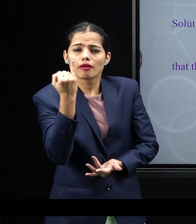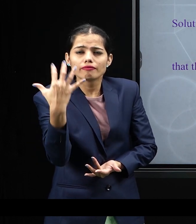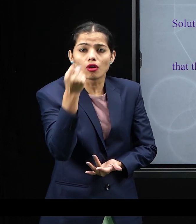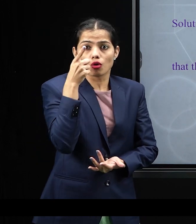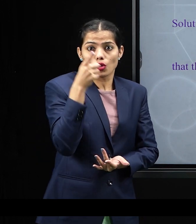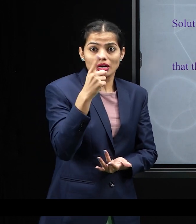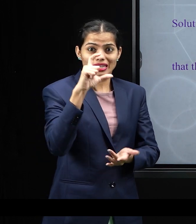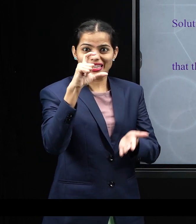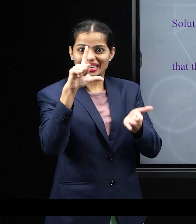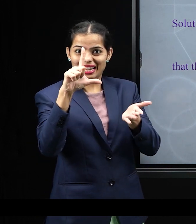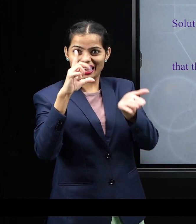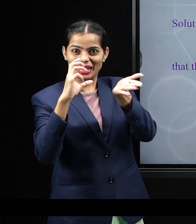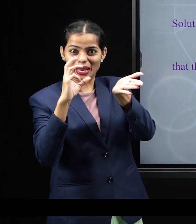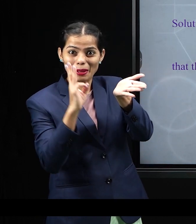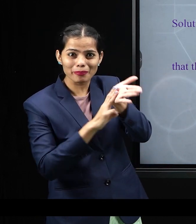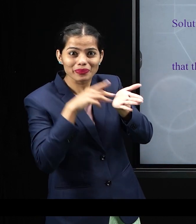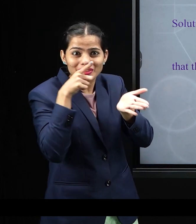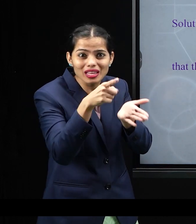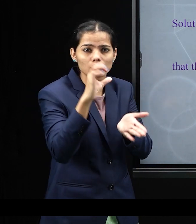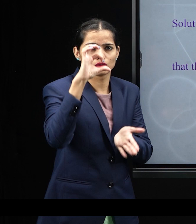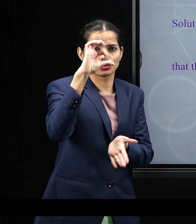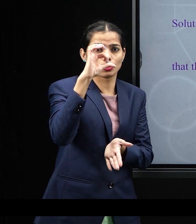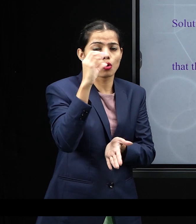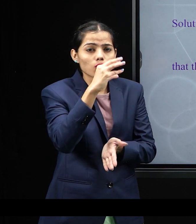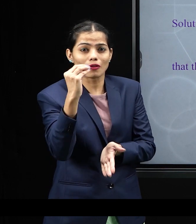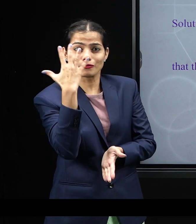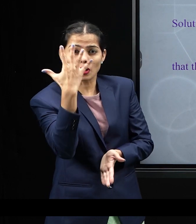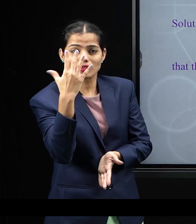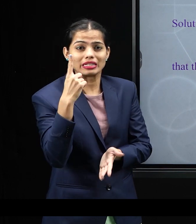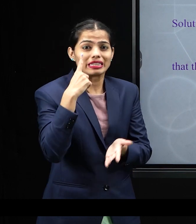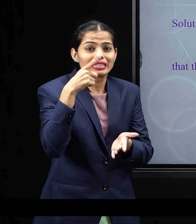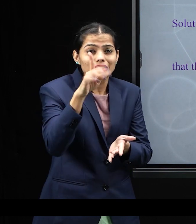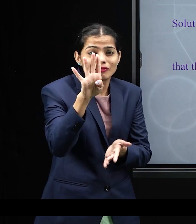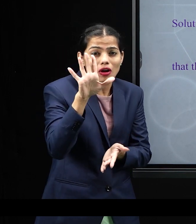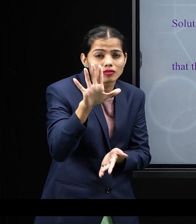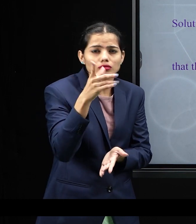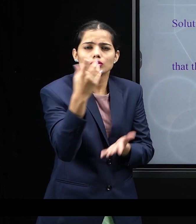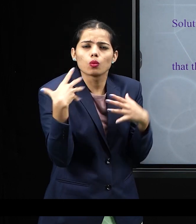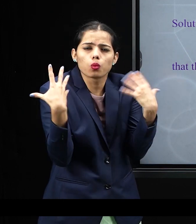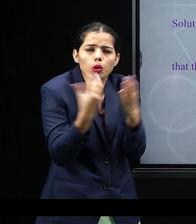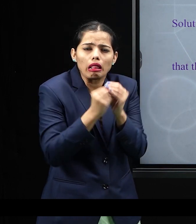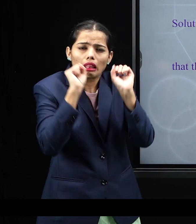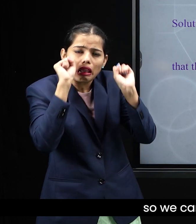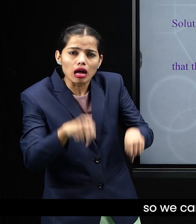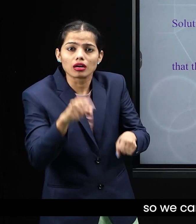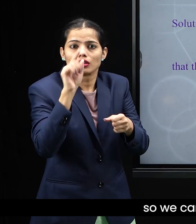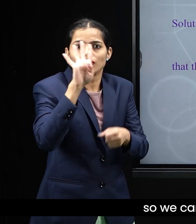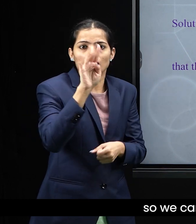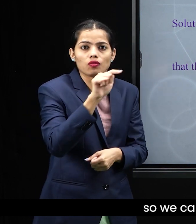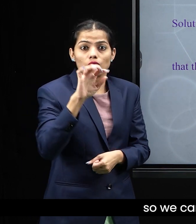and 3 by 5, note that the LCM of 9 and 5 is 45. So, we can write